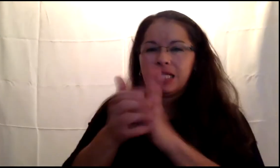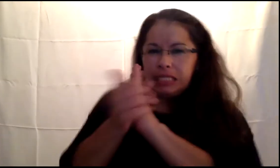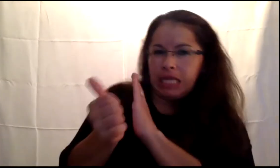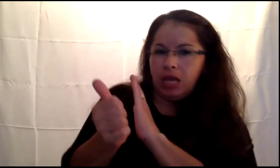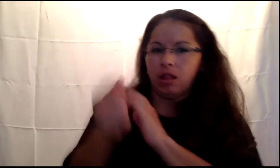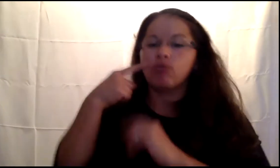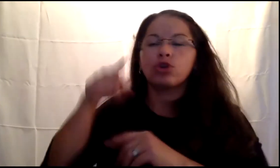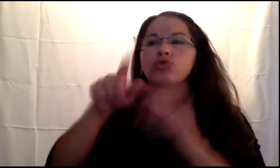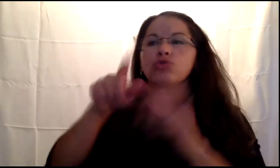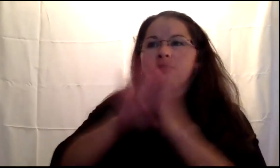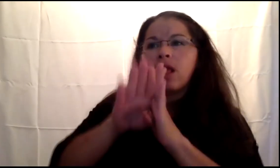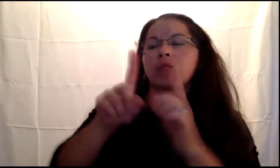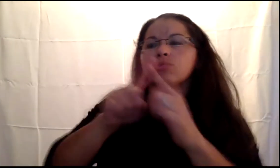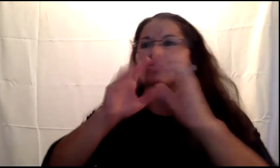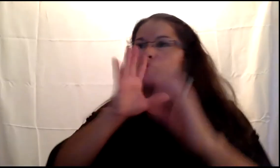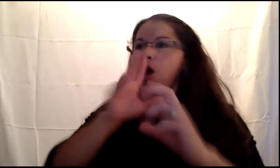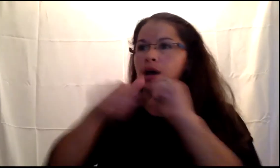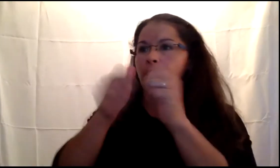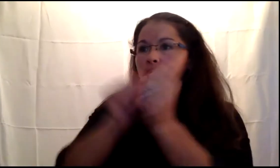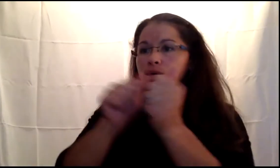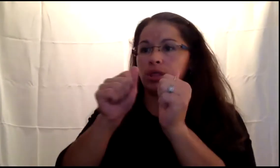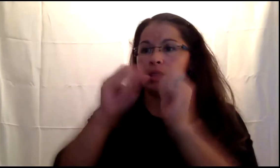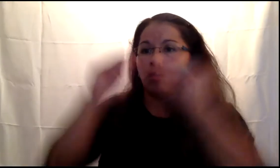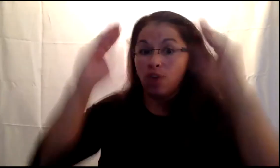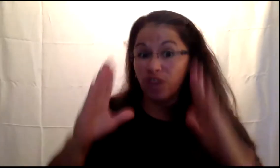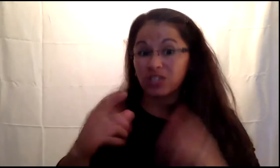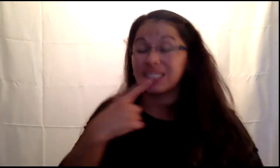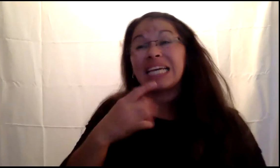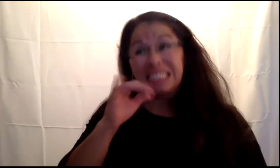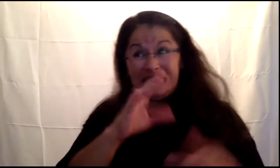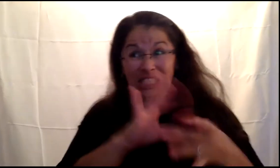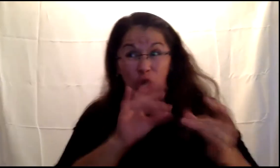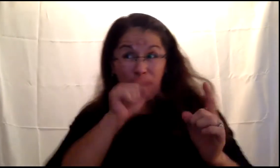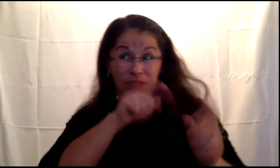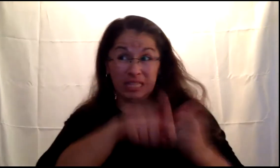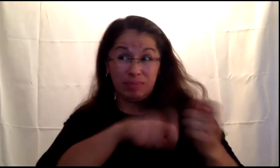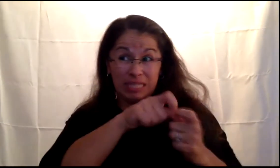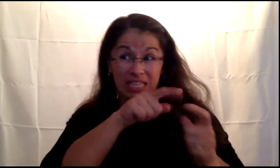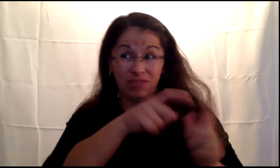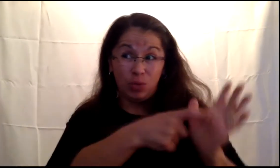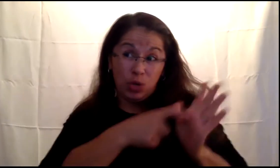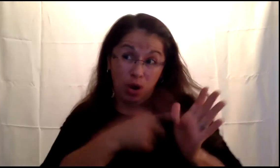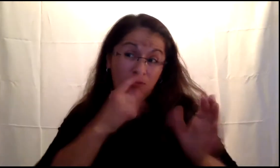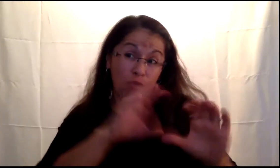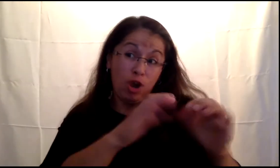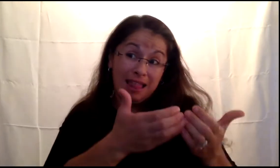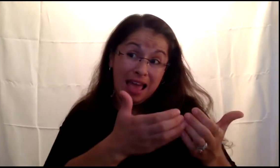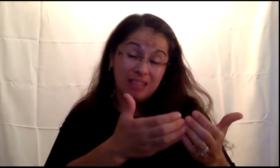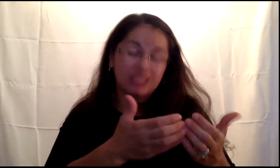requirement? I certainly would love to participate, but I need an alternate way to go about that because of, and you can be somebody that educates